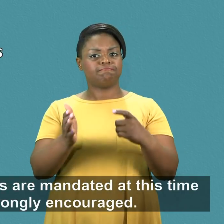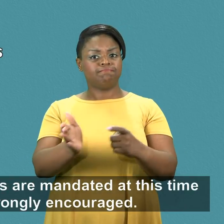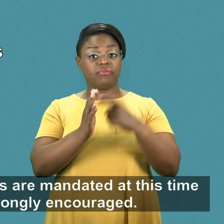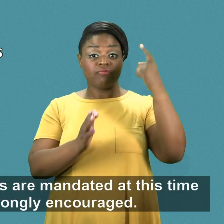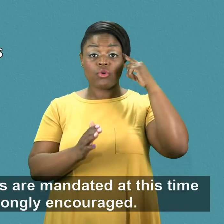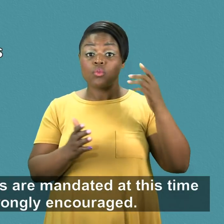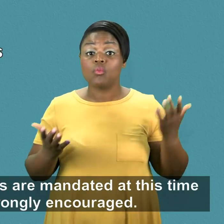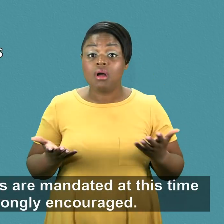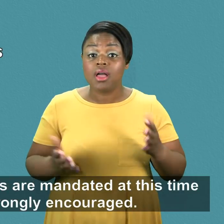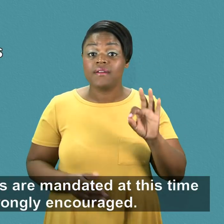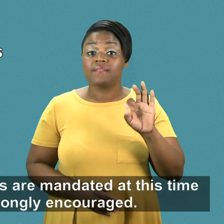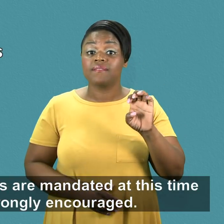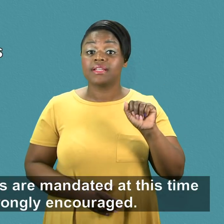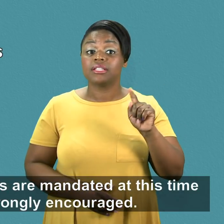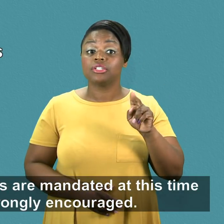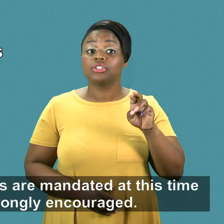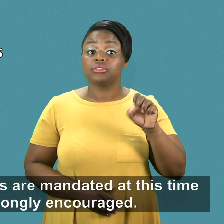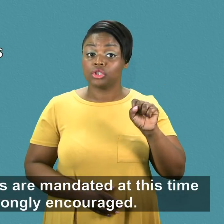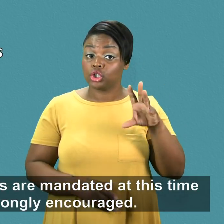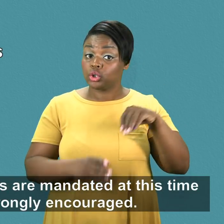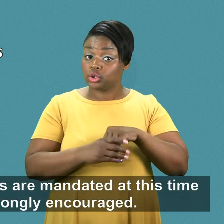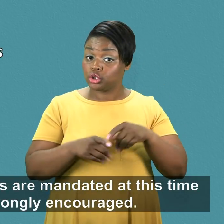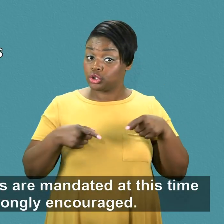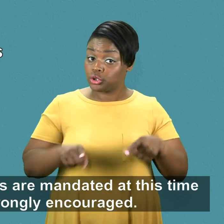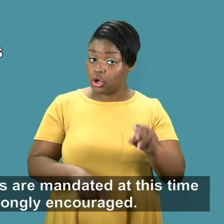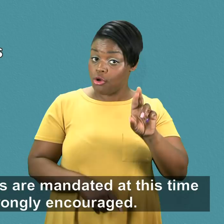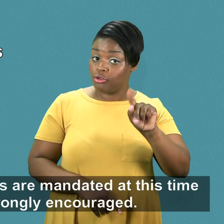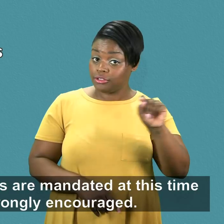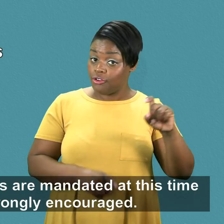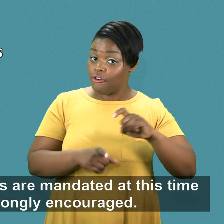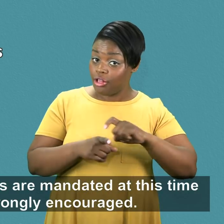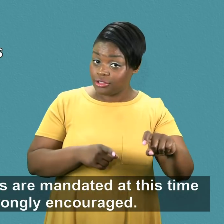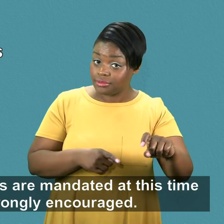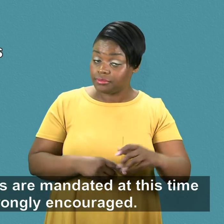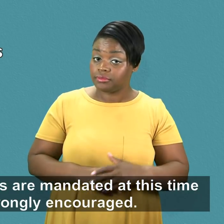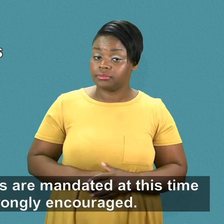No calling features are mandated at this time, but are strongly encouraged.